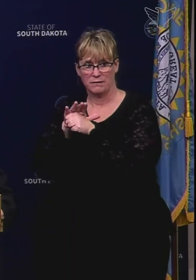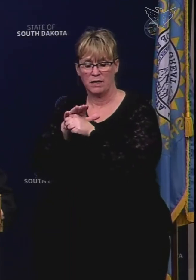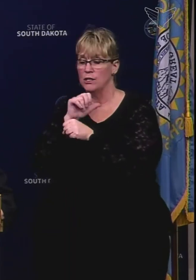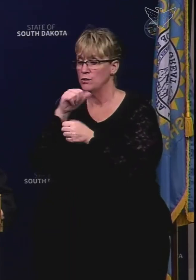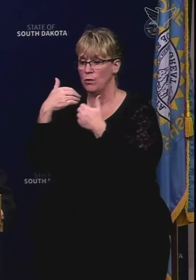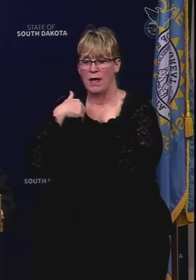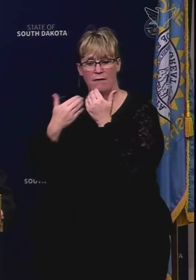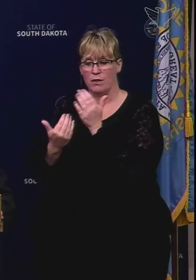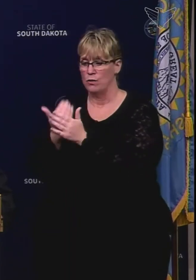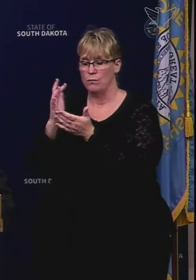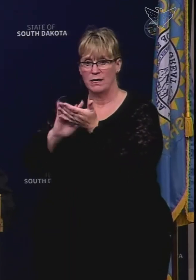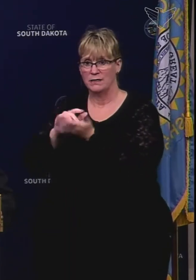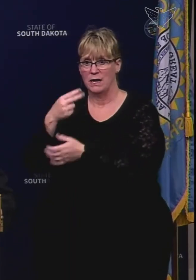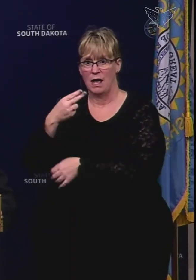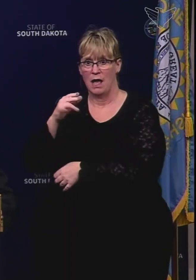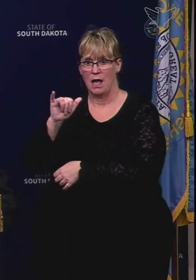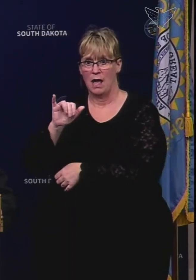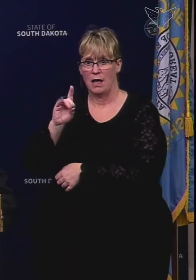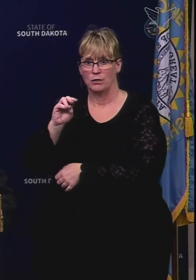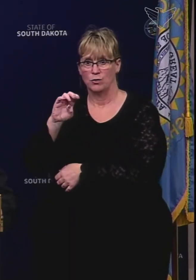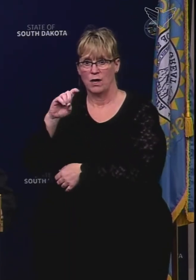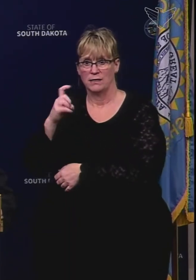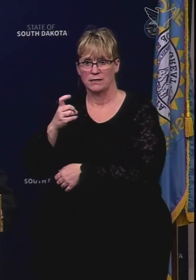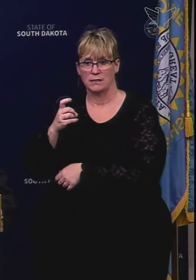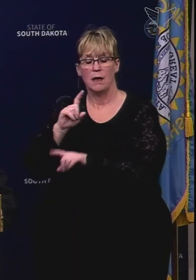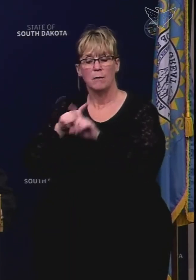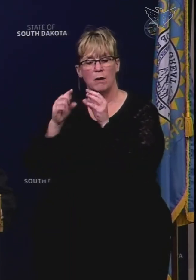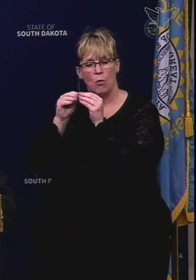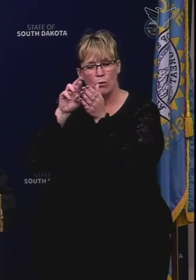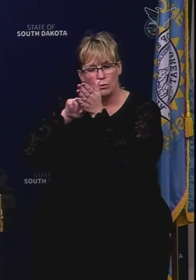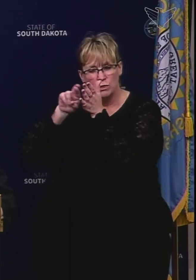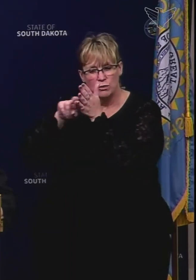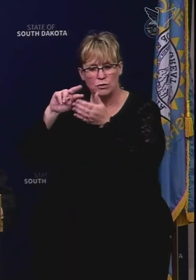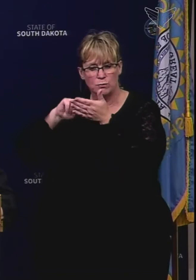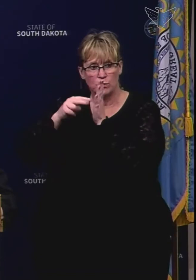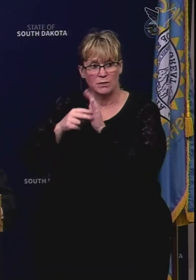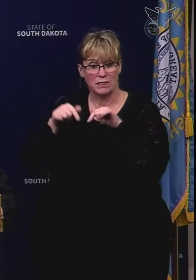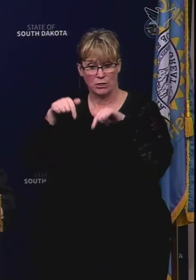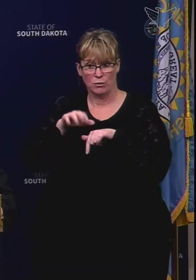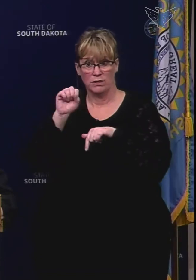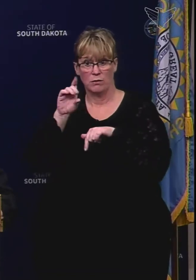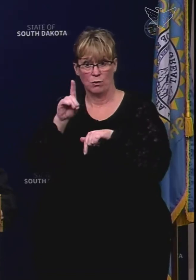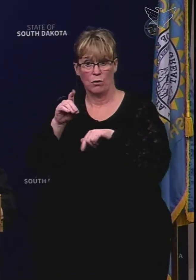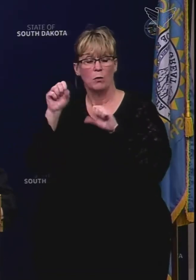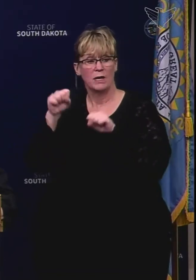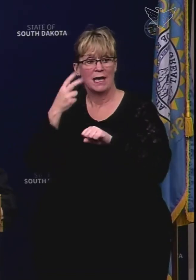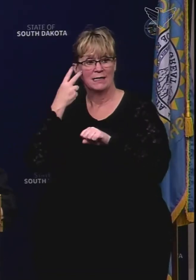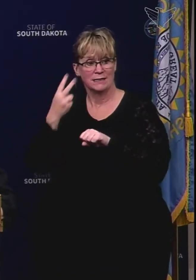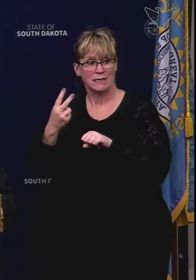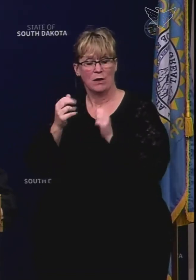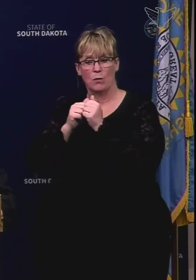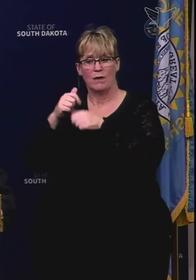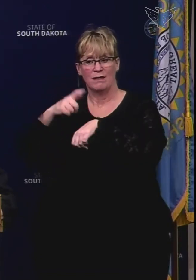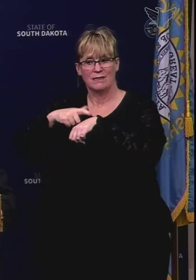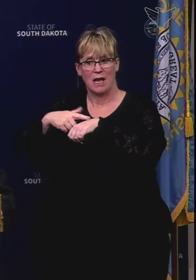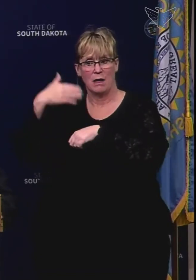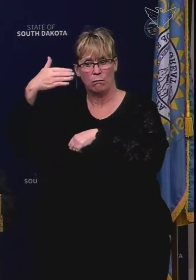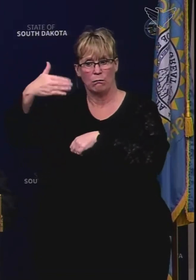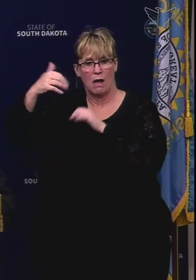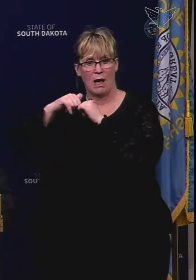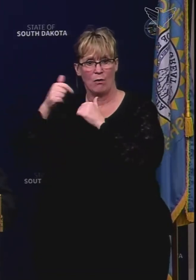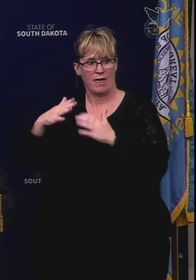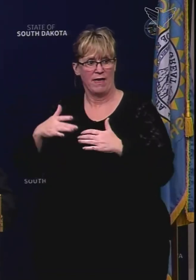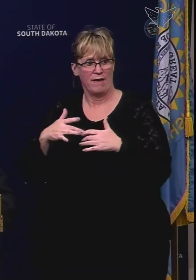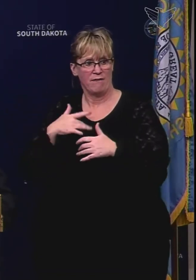the hydroxychloroquine, but for greater research purposes so that we in South Dakota can see over the course of time about how they do.